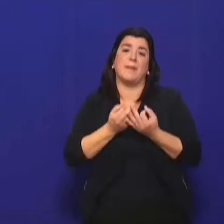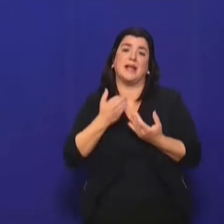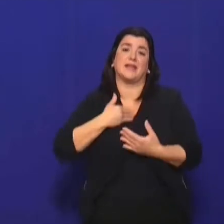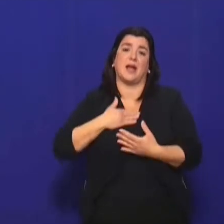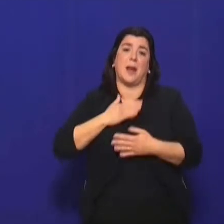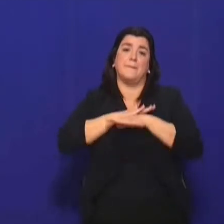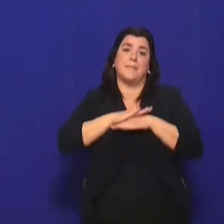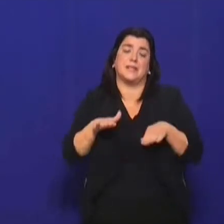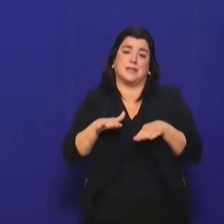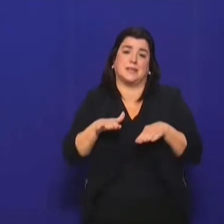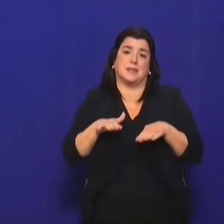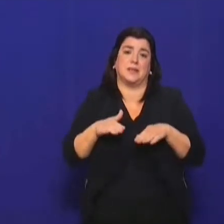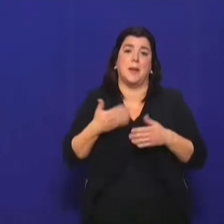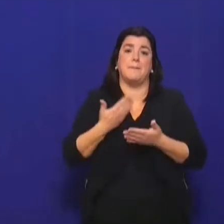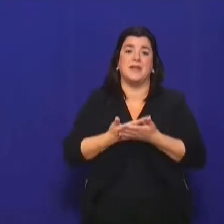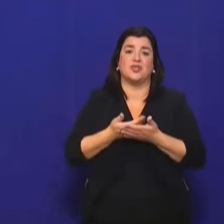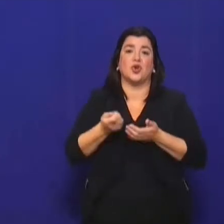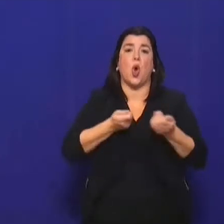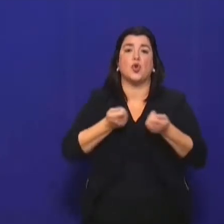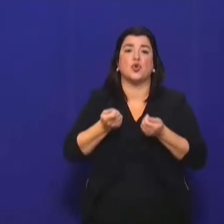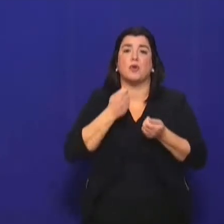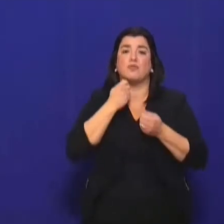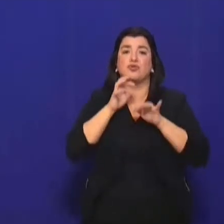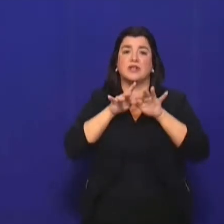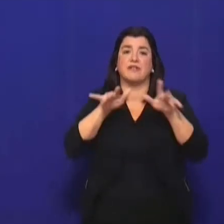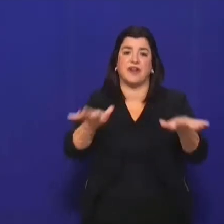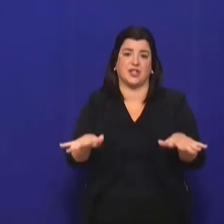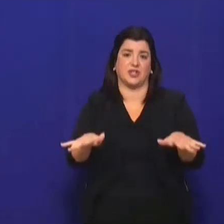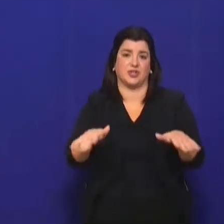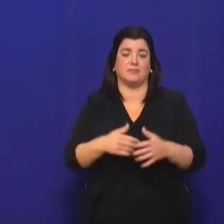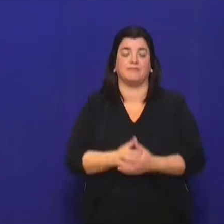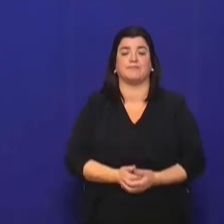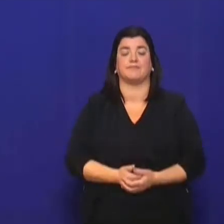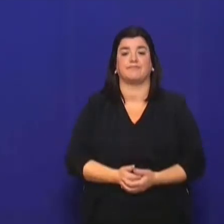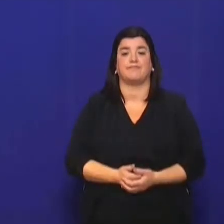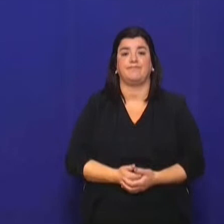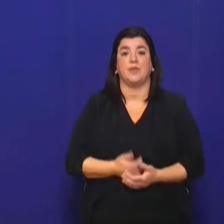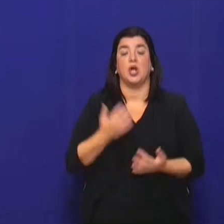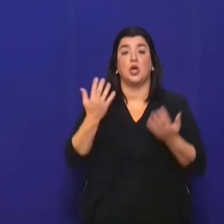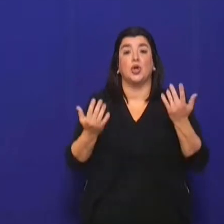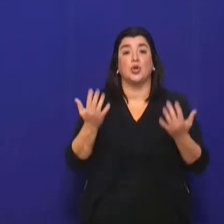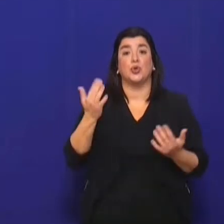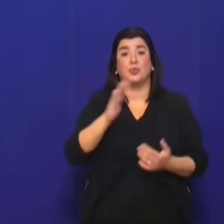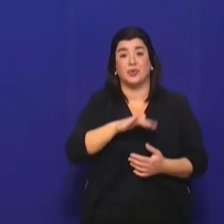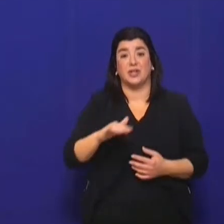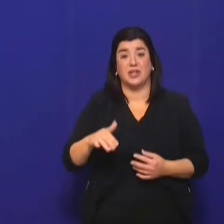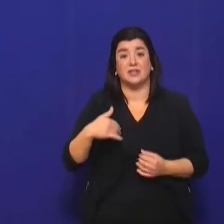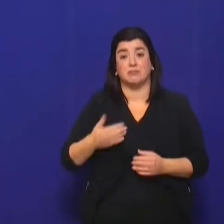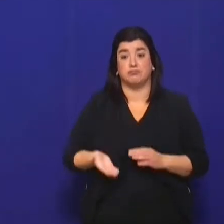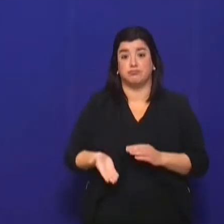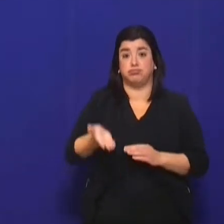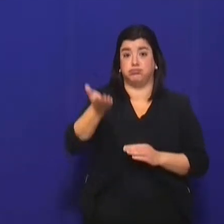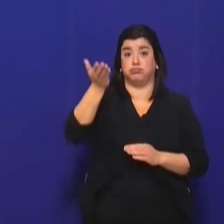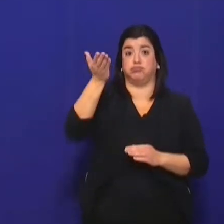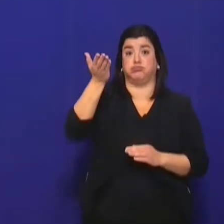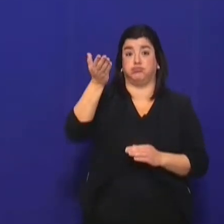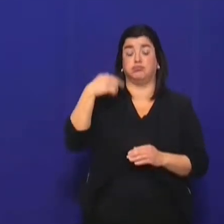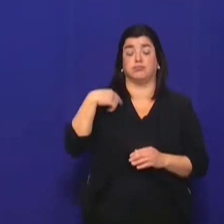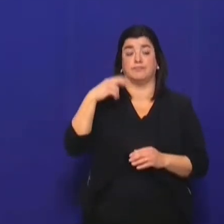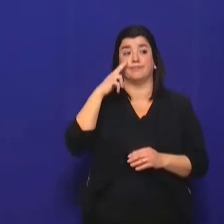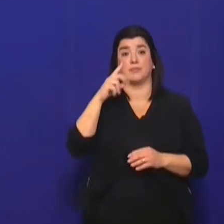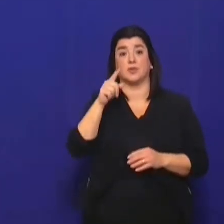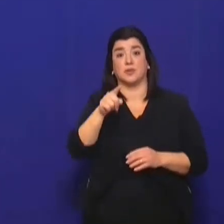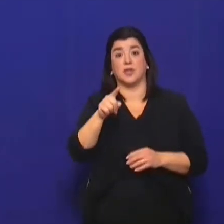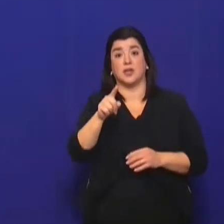nevitaw iktar każijiet. Każijiet attivi reġgħu telgħu issa il fuq għaliex huwa rifless ċar